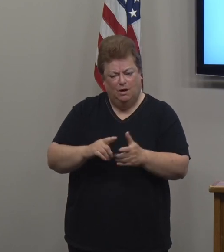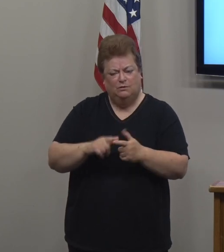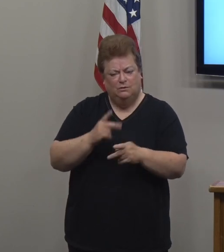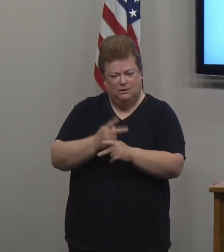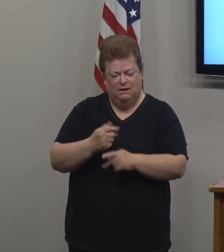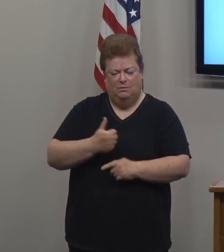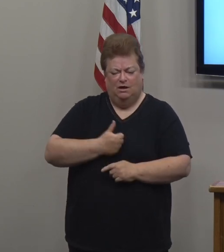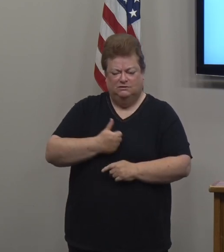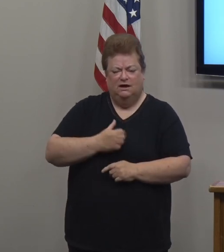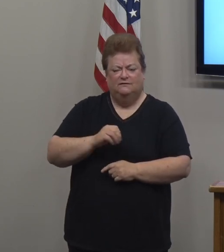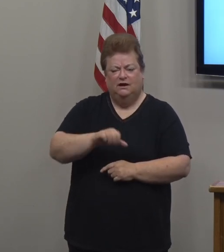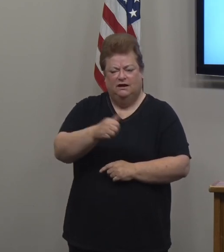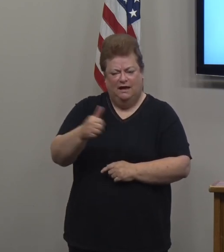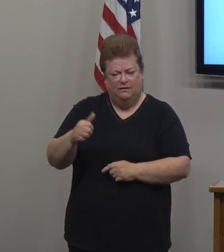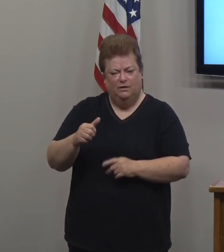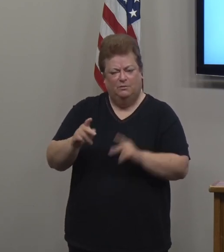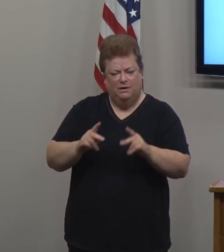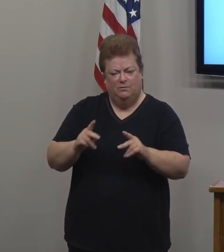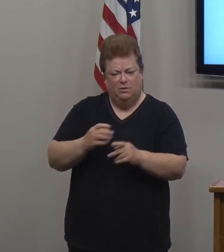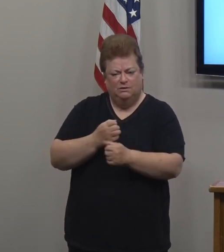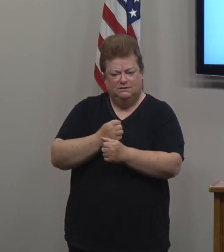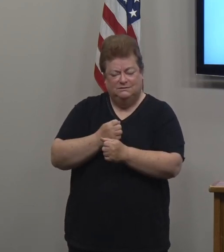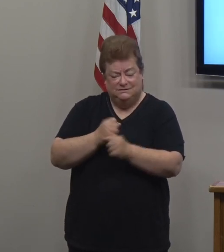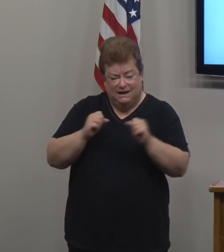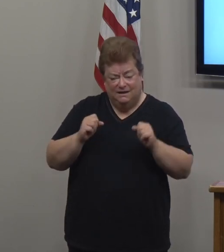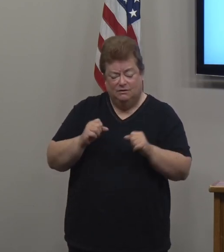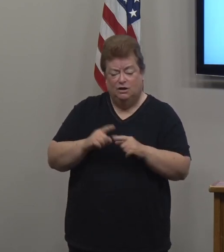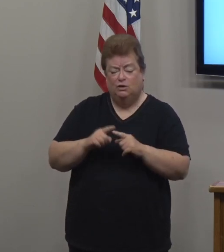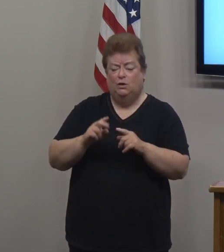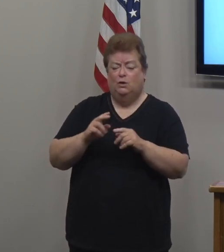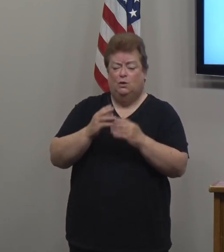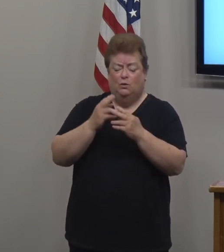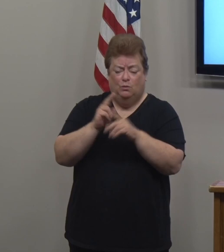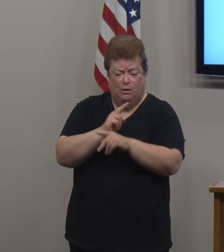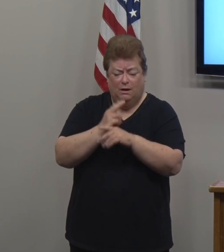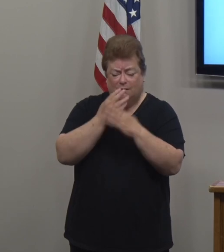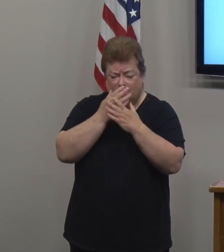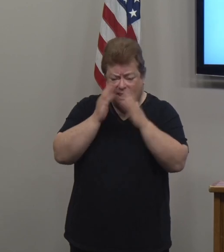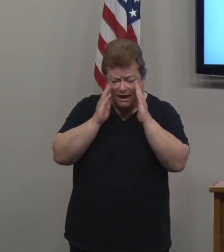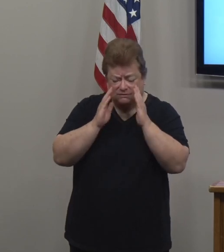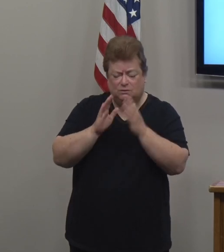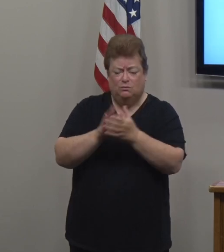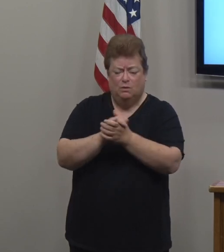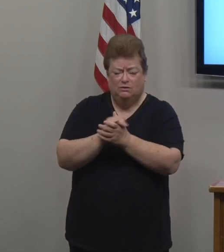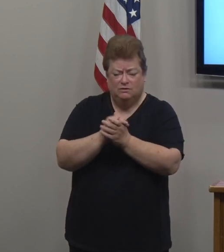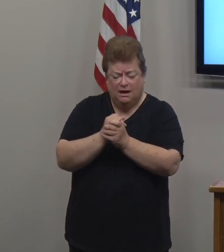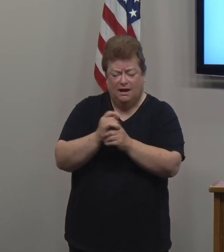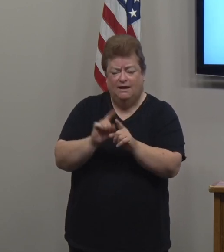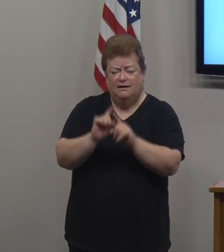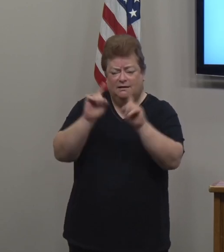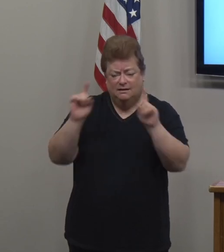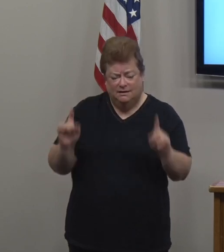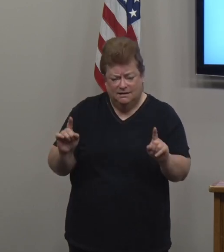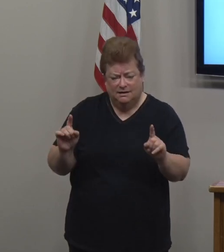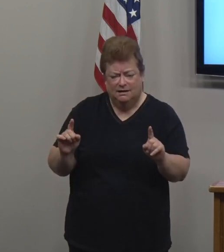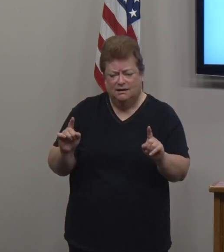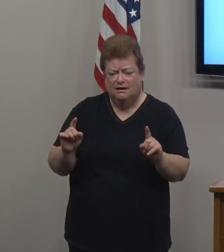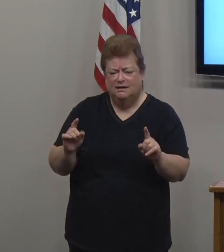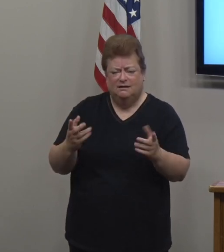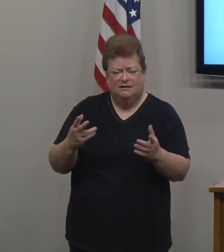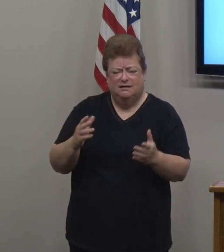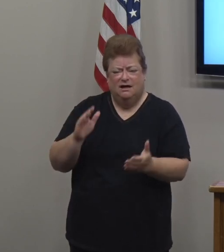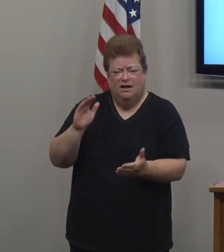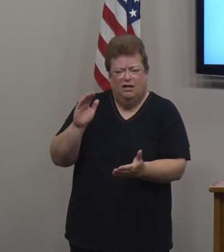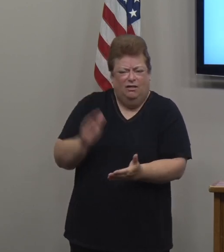safe. The cost to wear a mask, to wash our hands, and to watch our distance from others is very